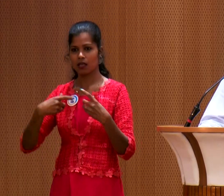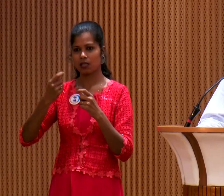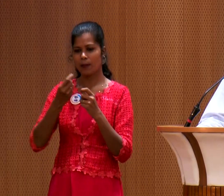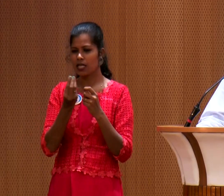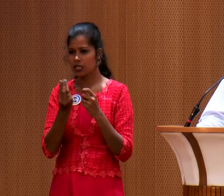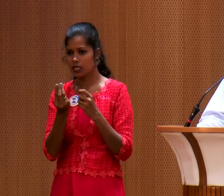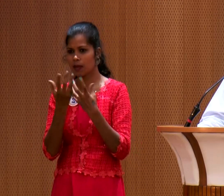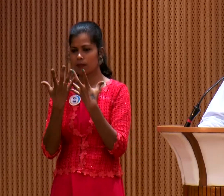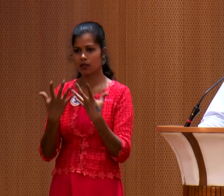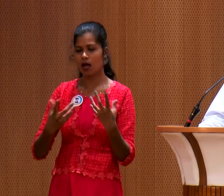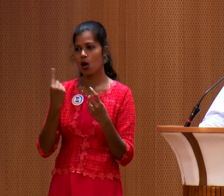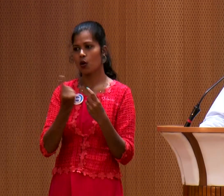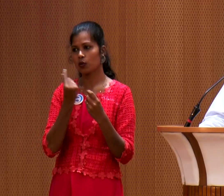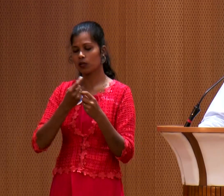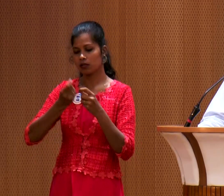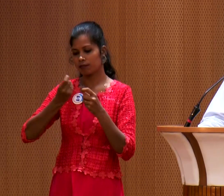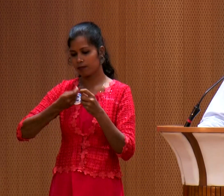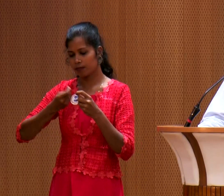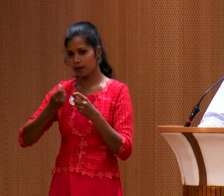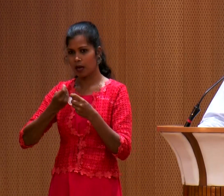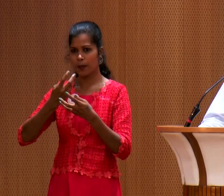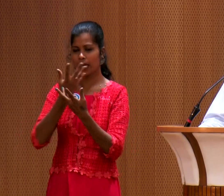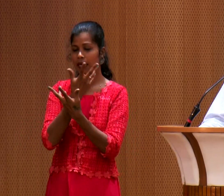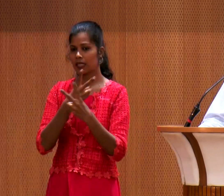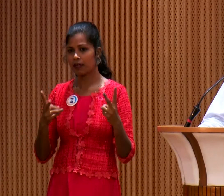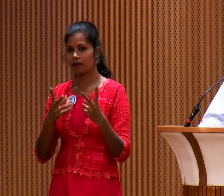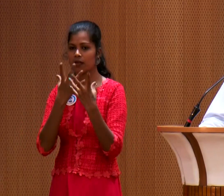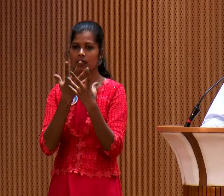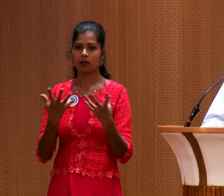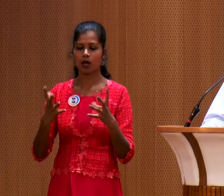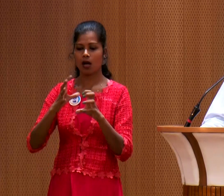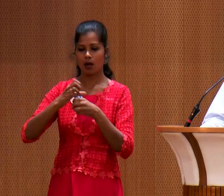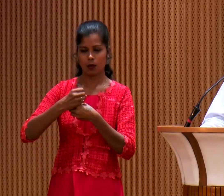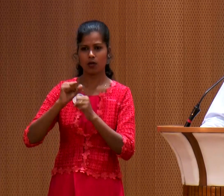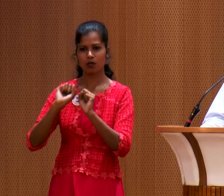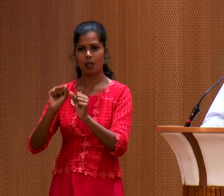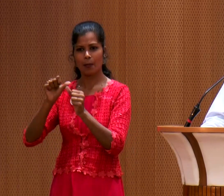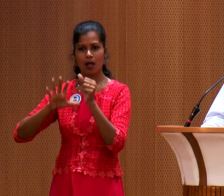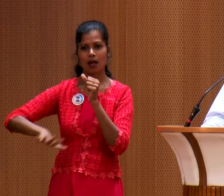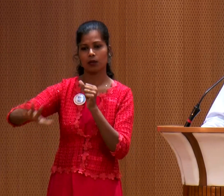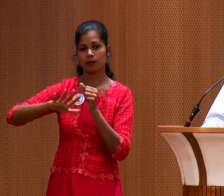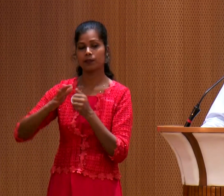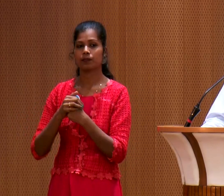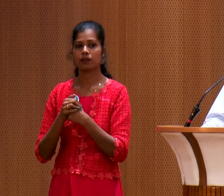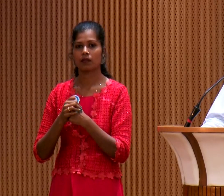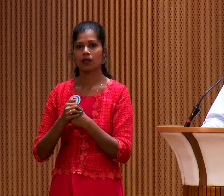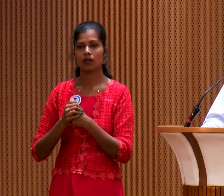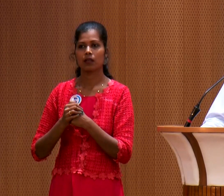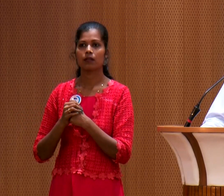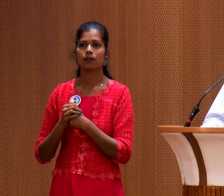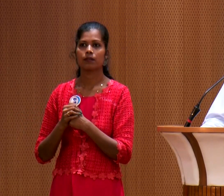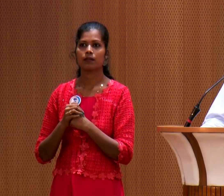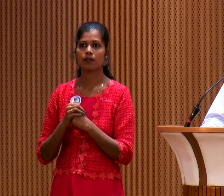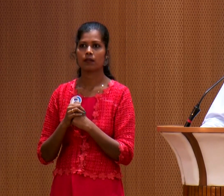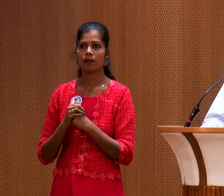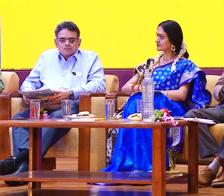some synthetic yarns over and above coir is manufactured in the region. This still gives